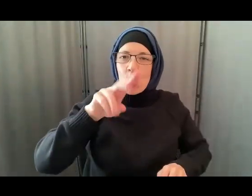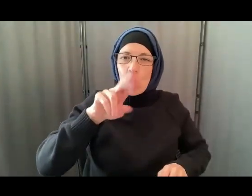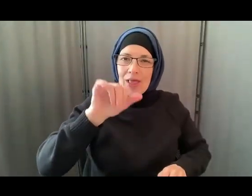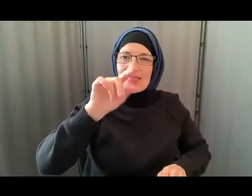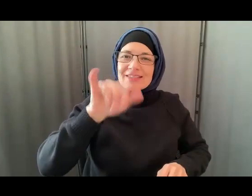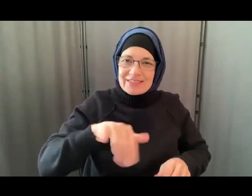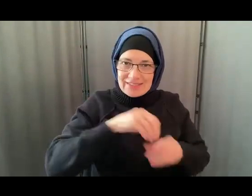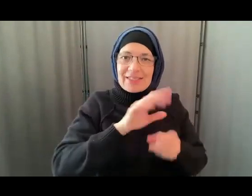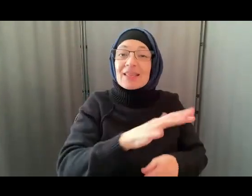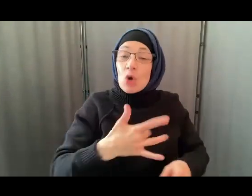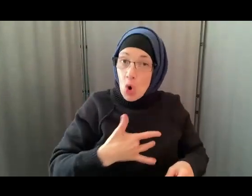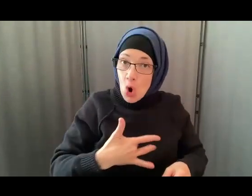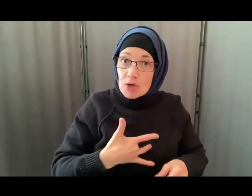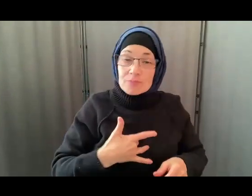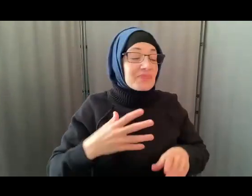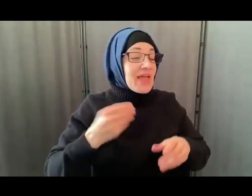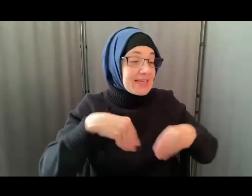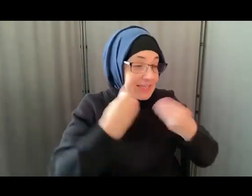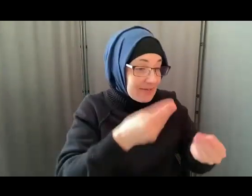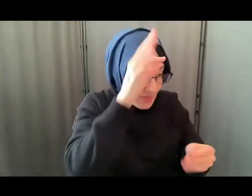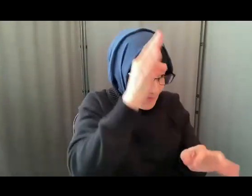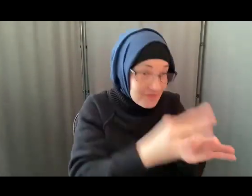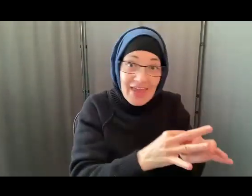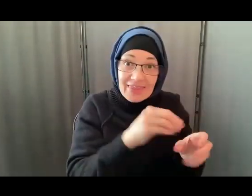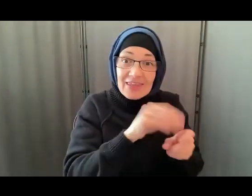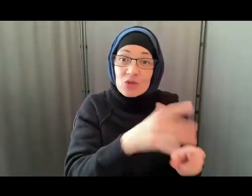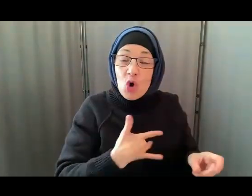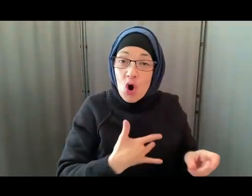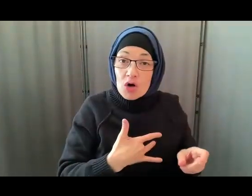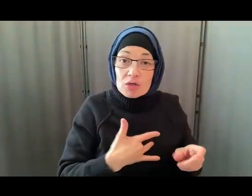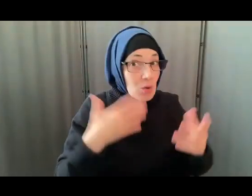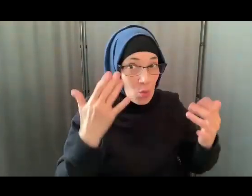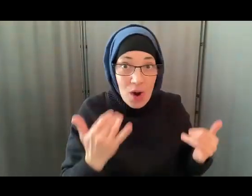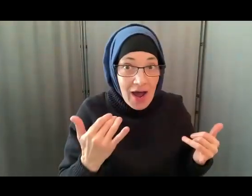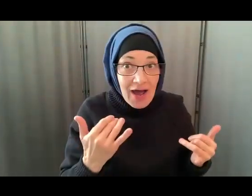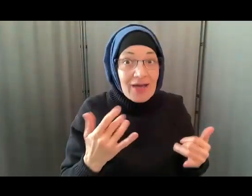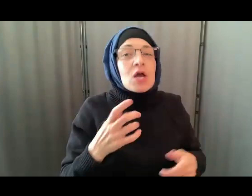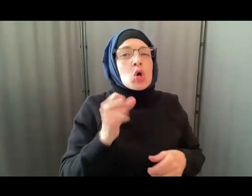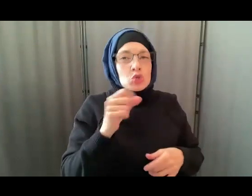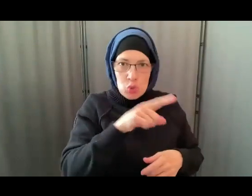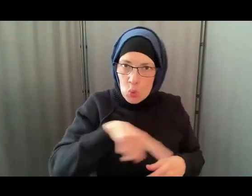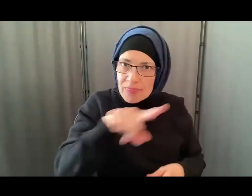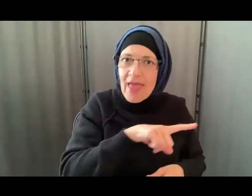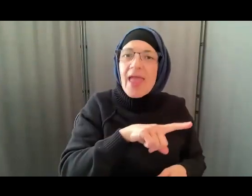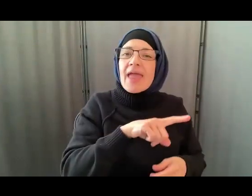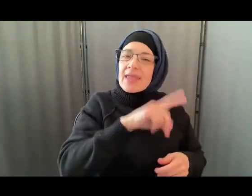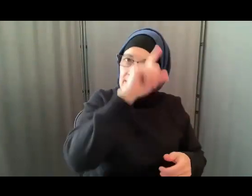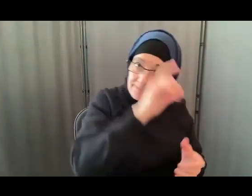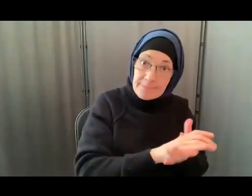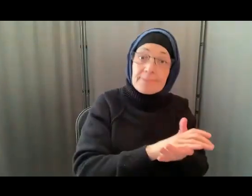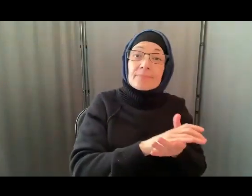so that He may admit them, the believers, men and women, into